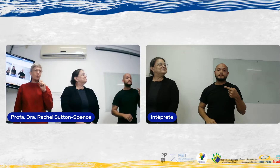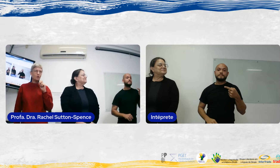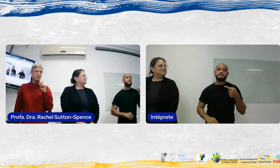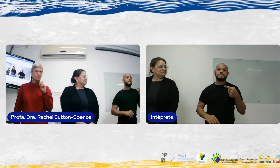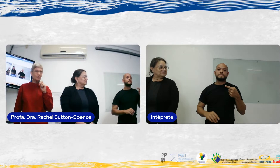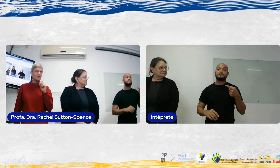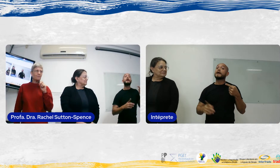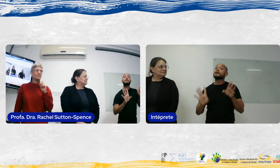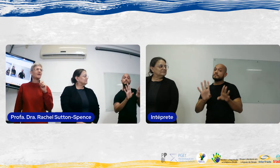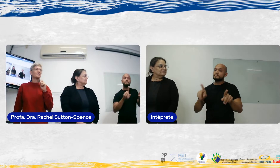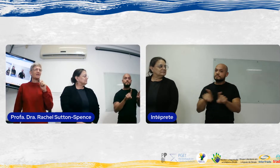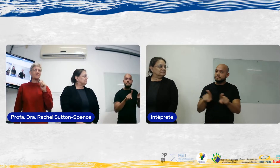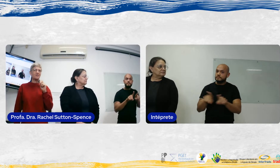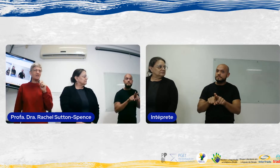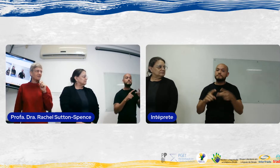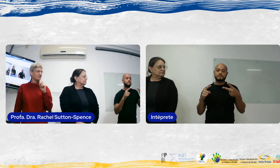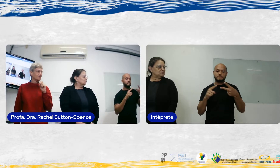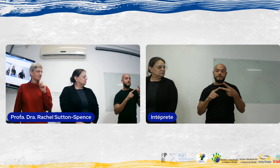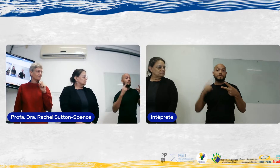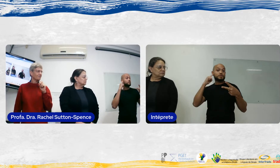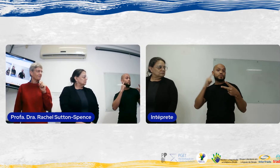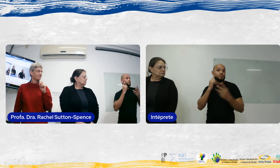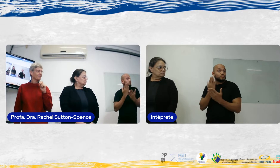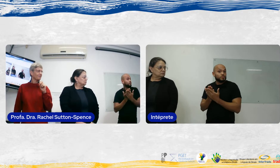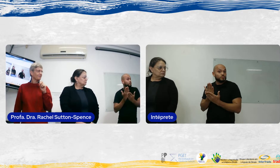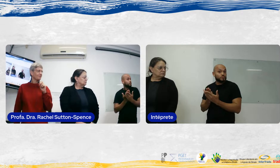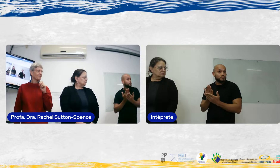but also deaf studies